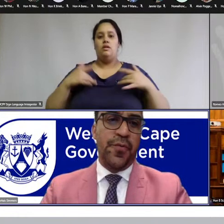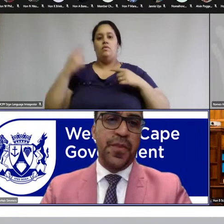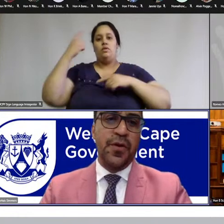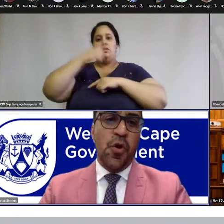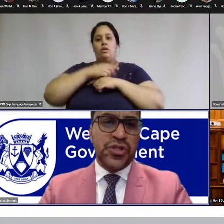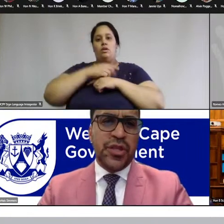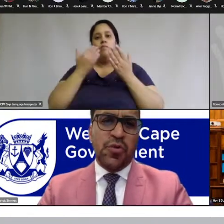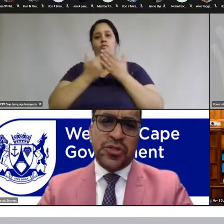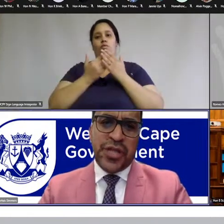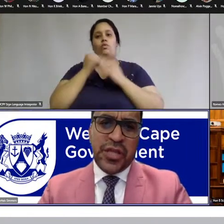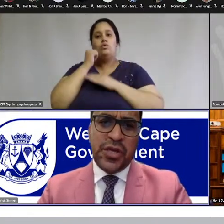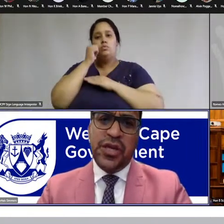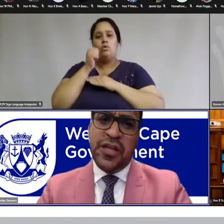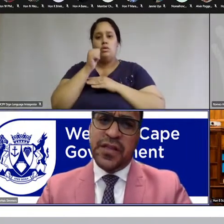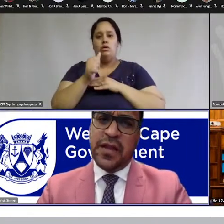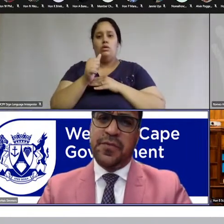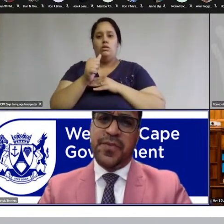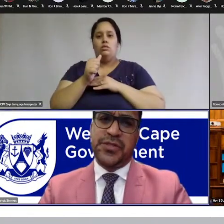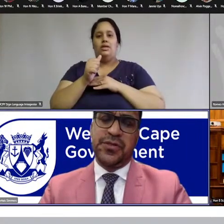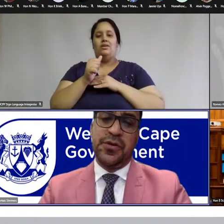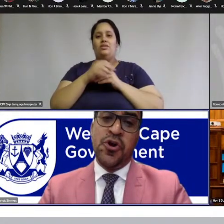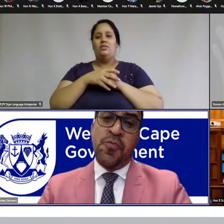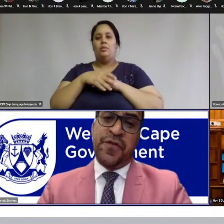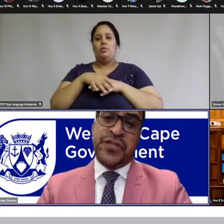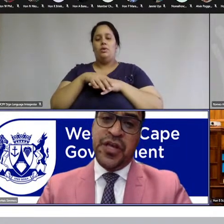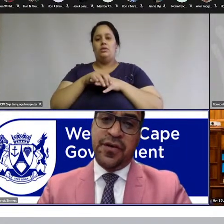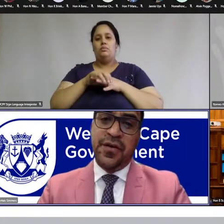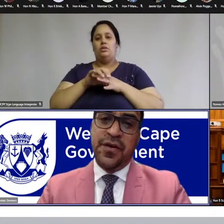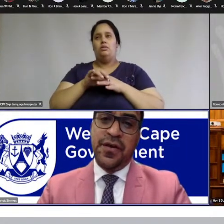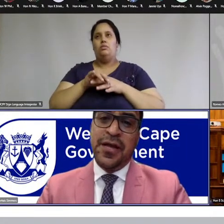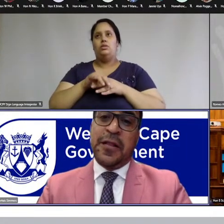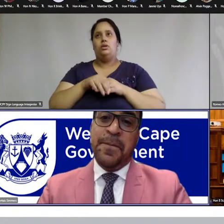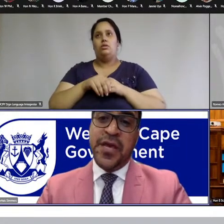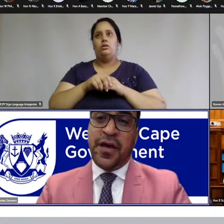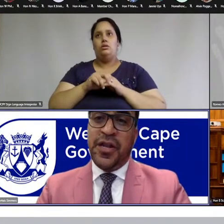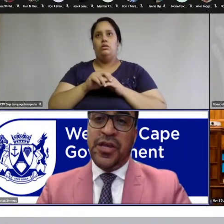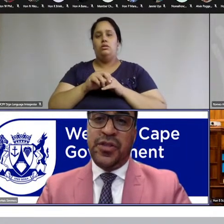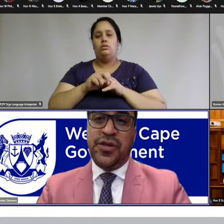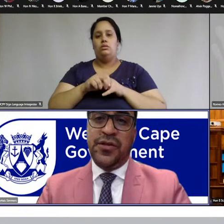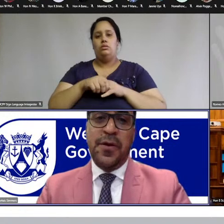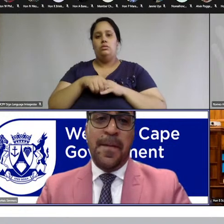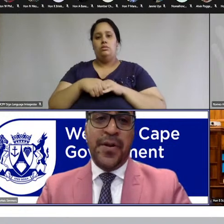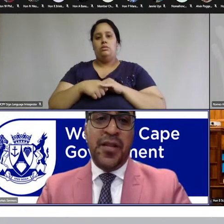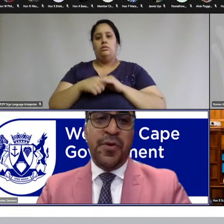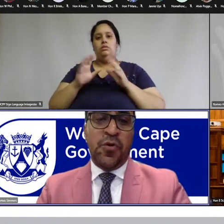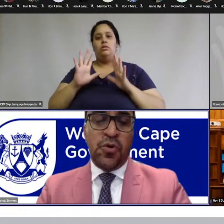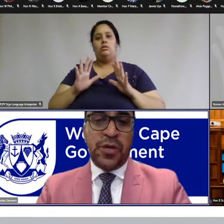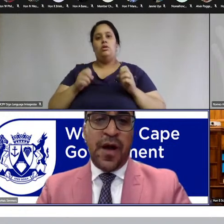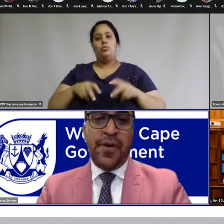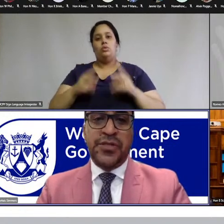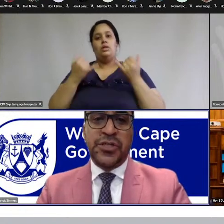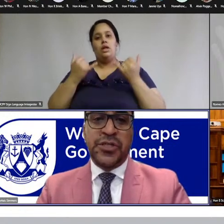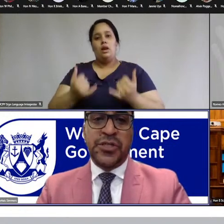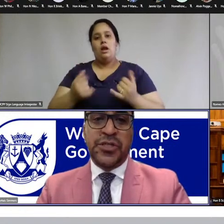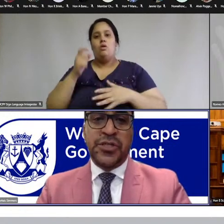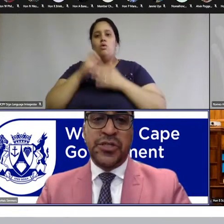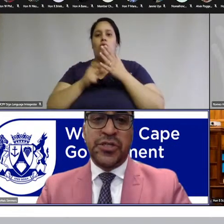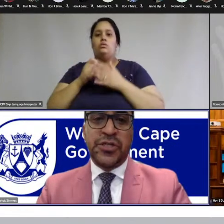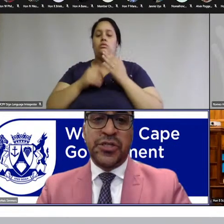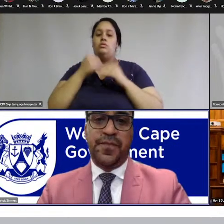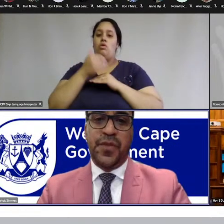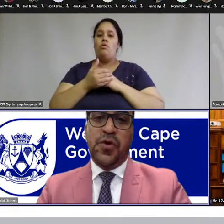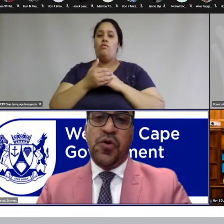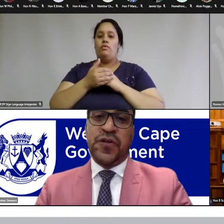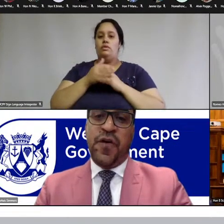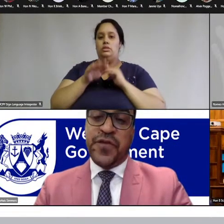for tomorrow. Ons het ons strategie ietwat aangepas om te verseker dat meer geleenthede binne die bekostigbare behuisingsmark